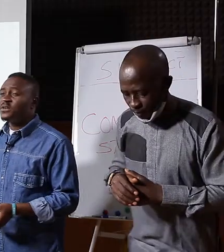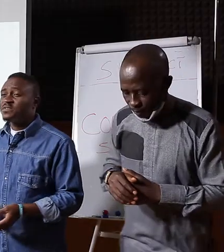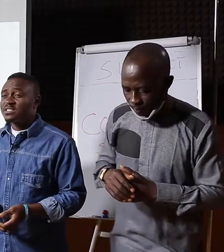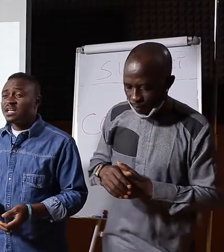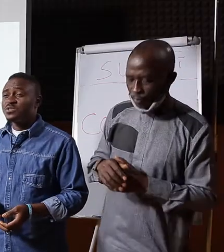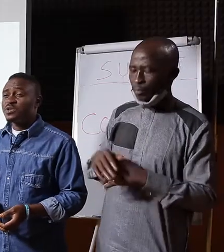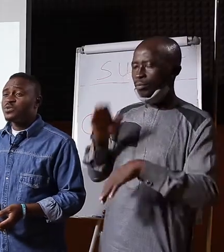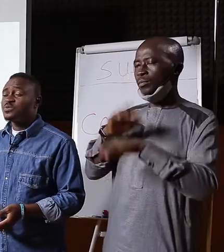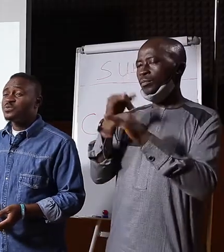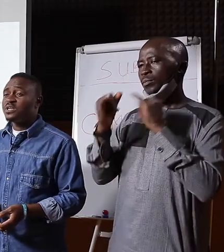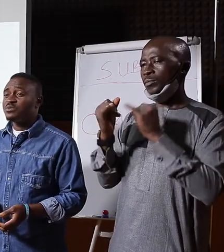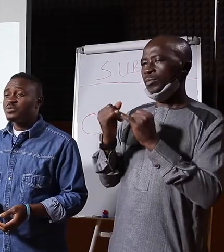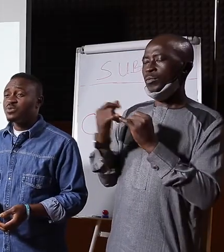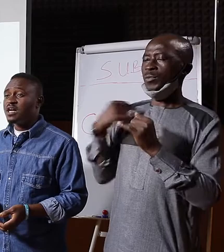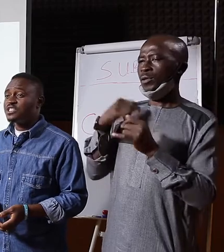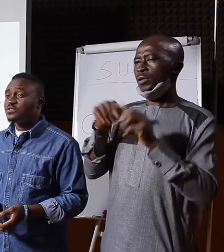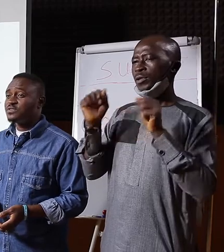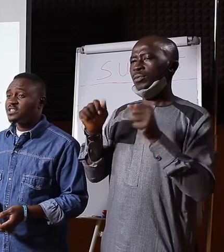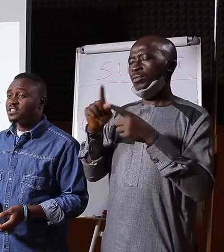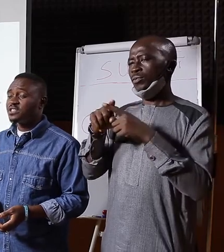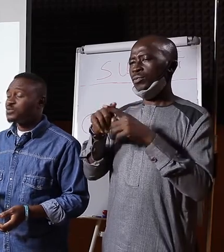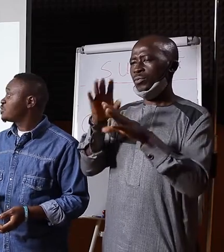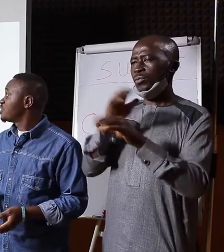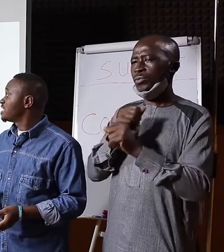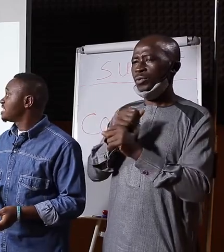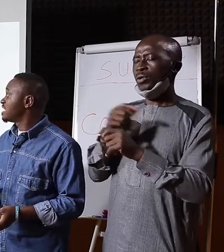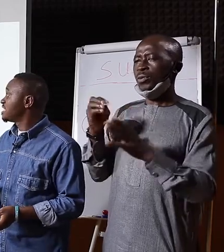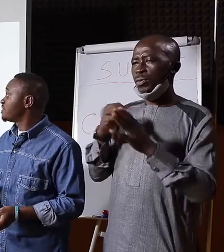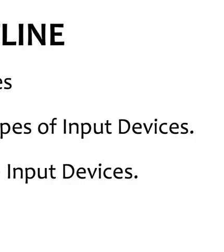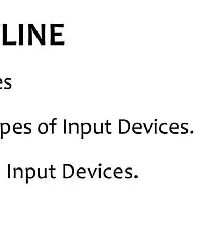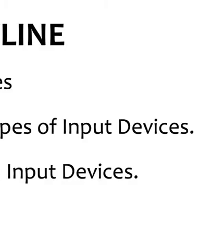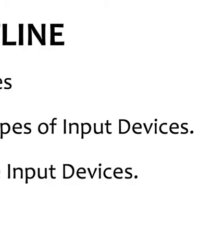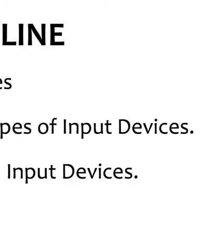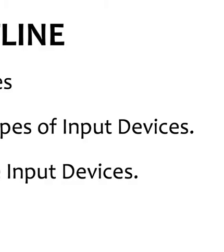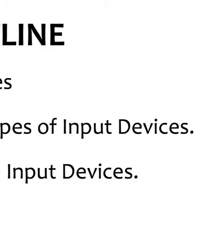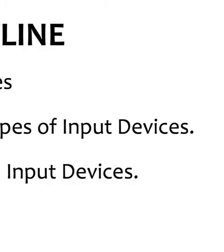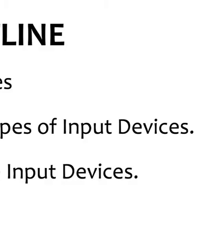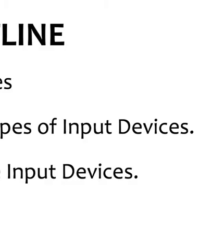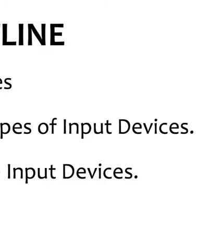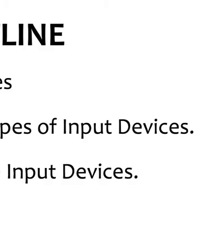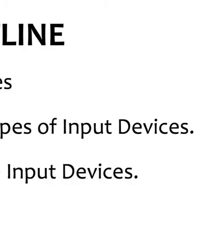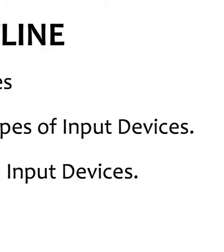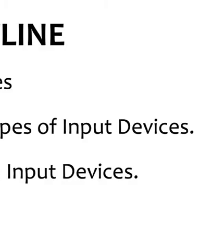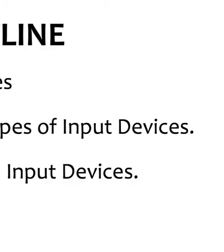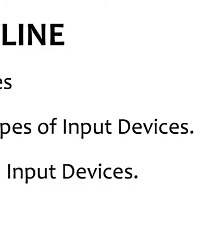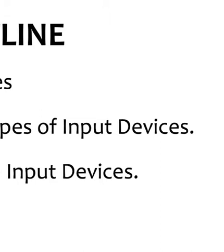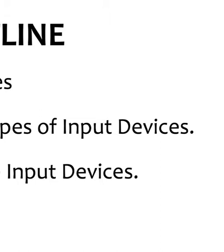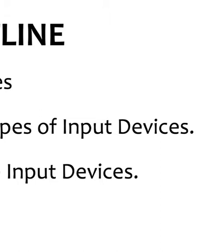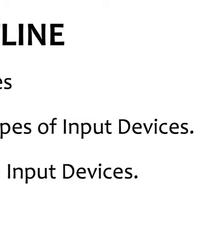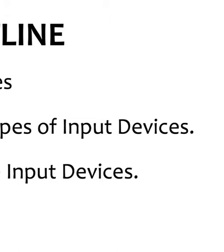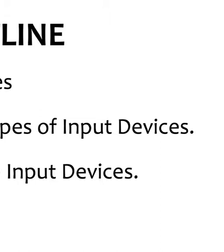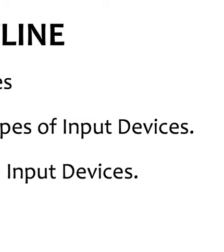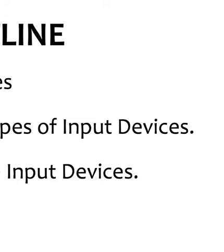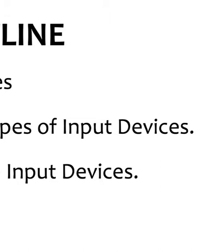By the end of this class, we hope to be able to achieve the definition of an input device, to list